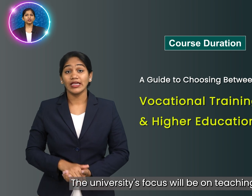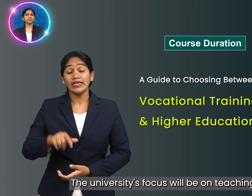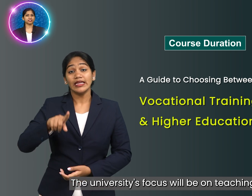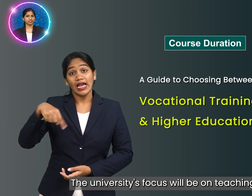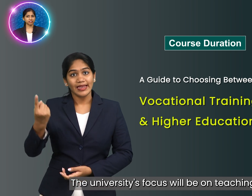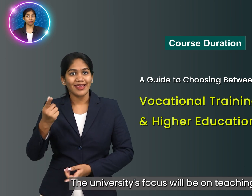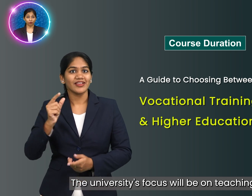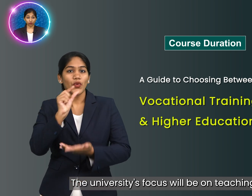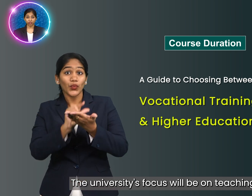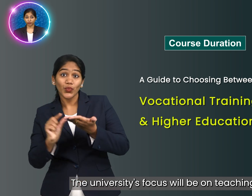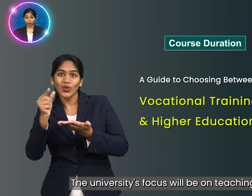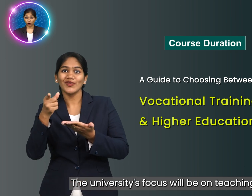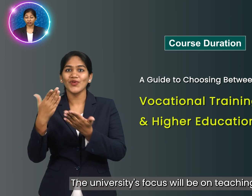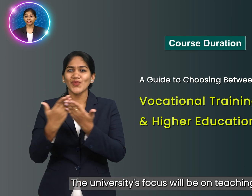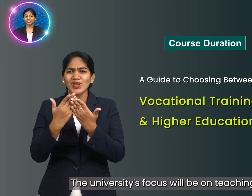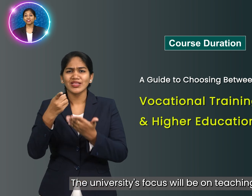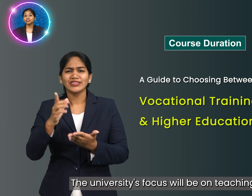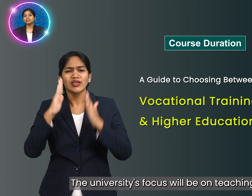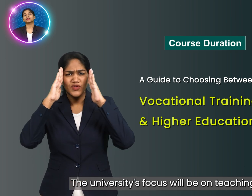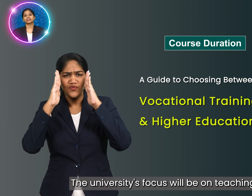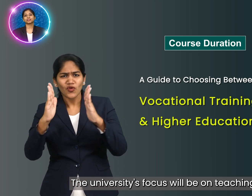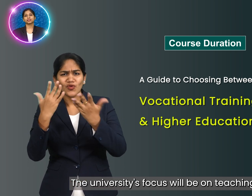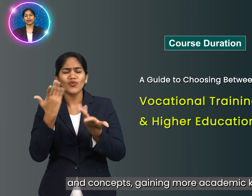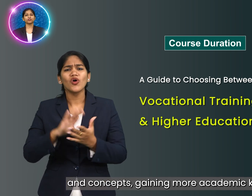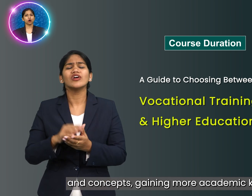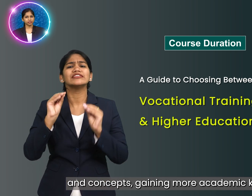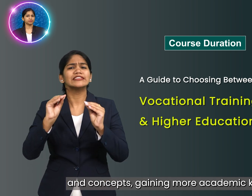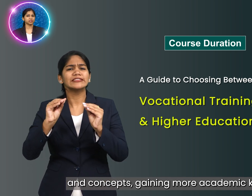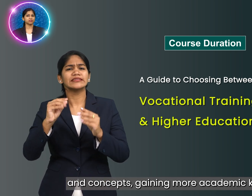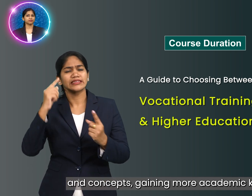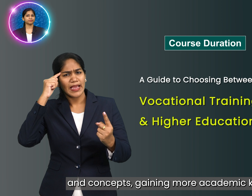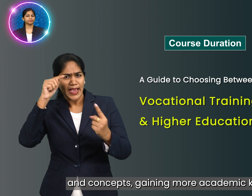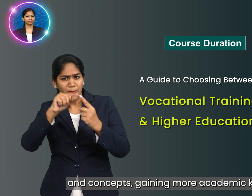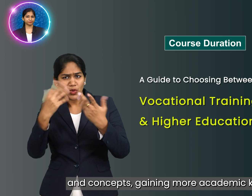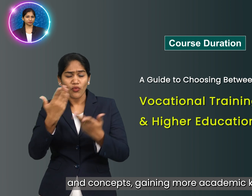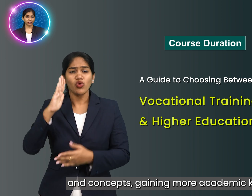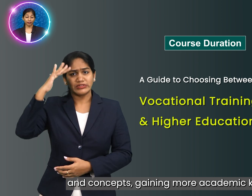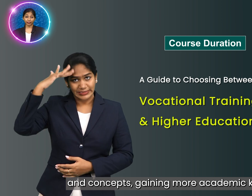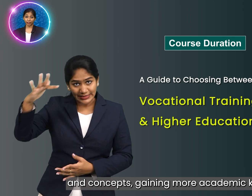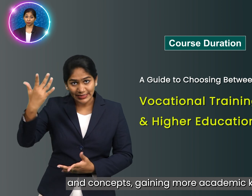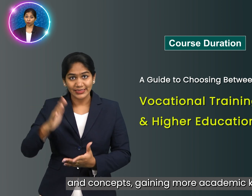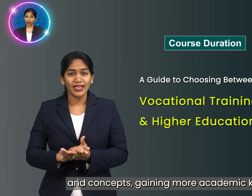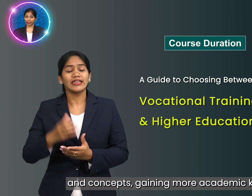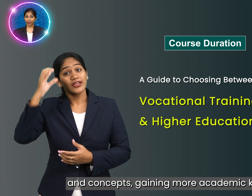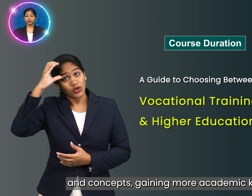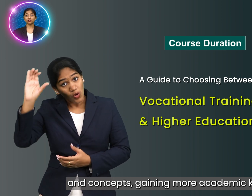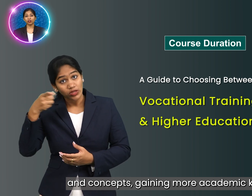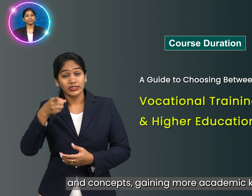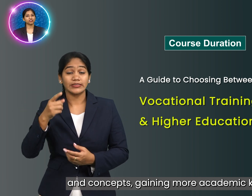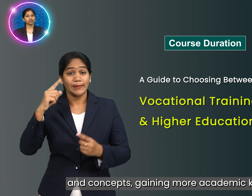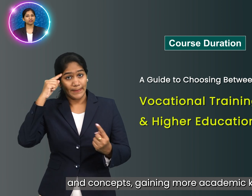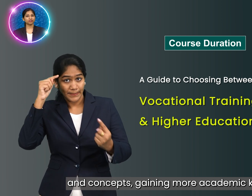The university's focus will be on teaching theories and concepts, gaining more